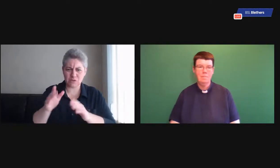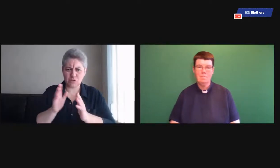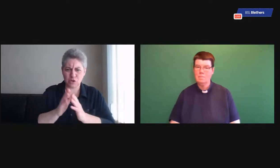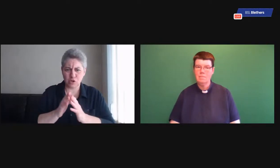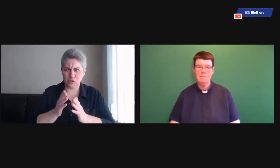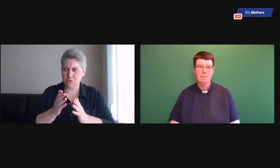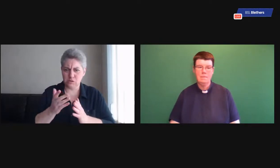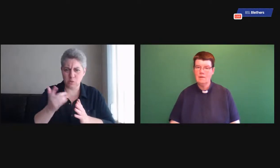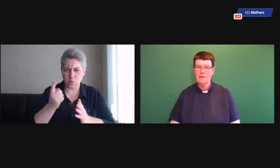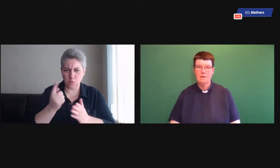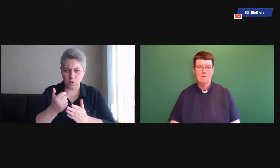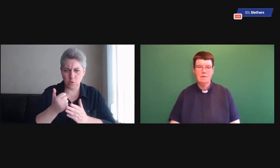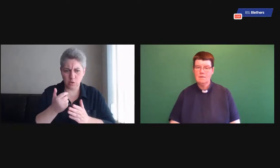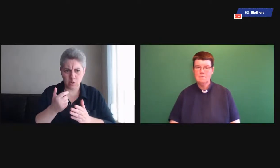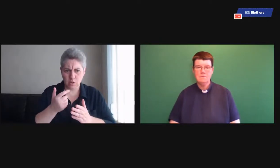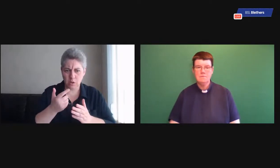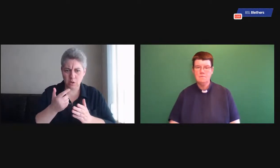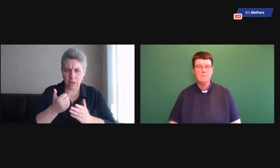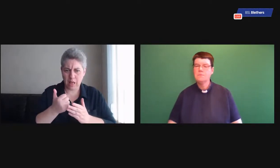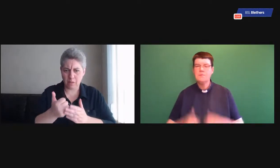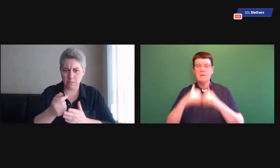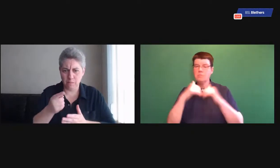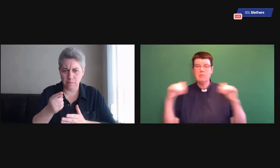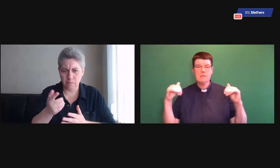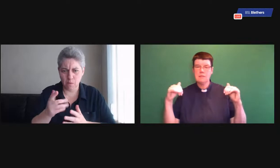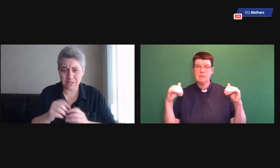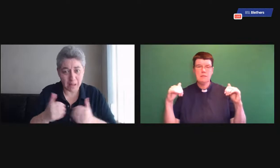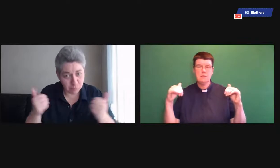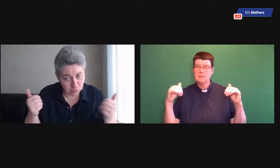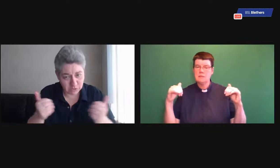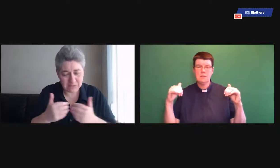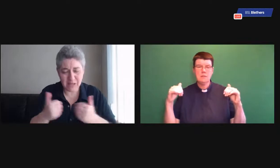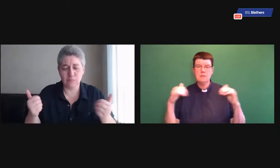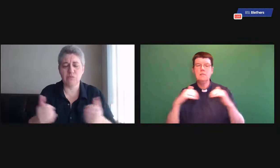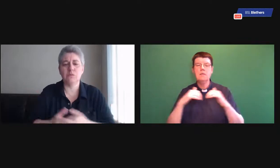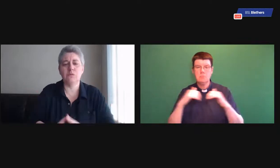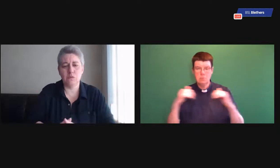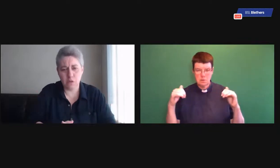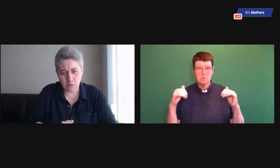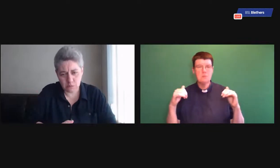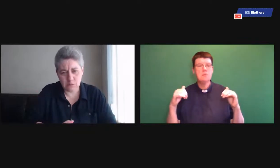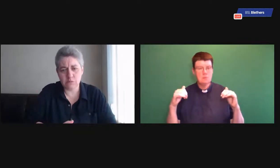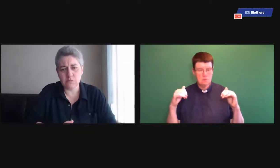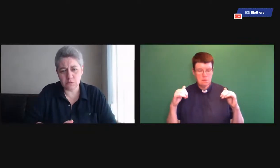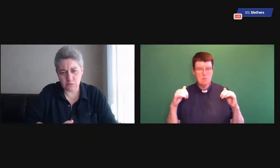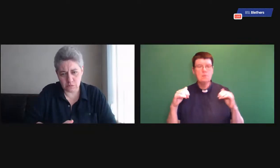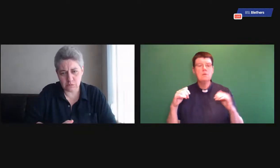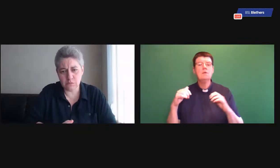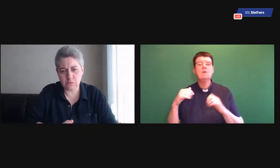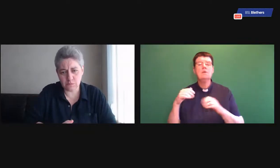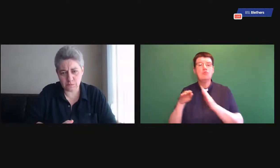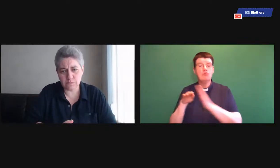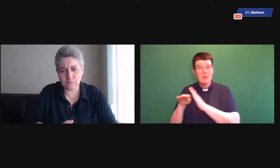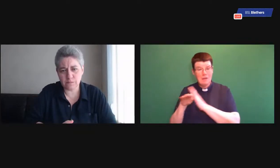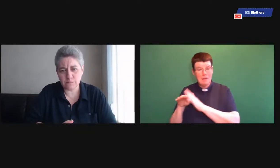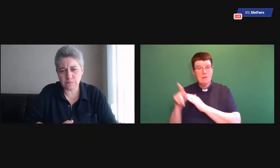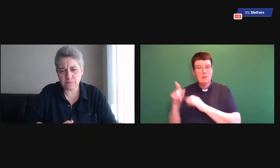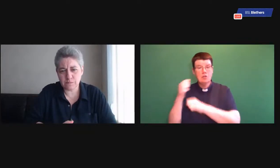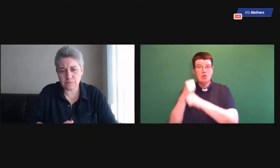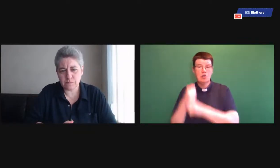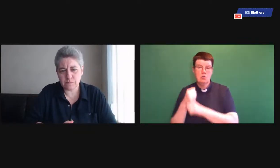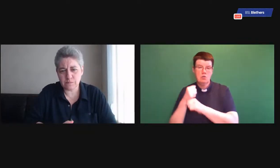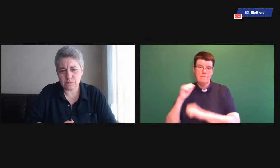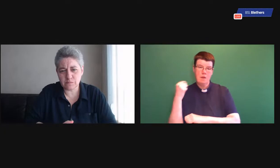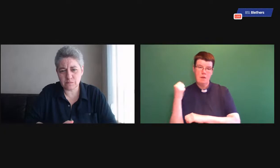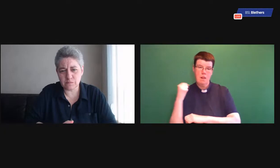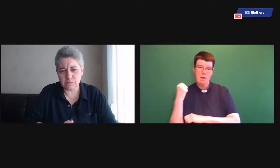have to give a sermon or anything? So no, no, no, no, no, that's completely separate, Avril. No, university